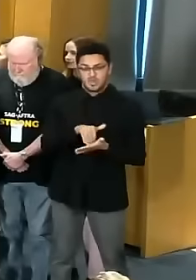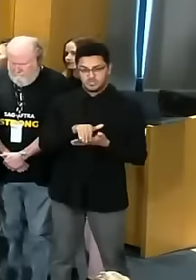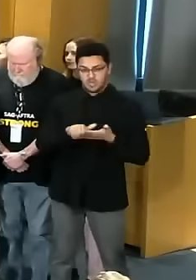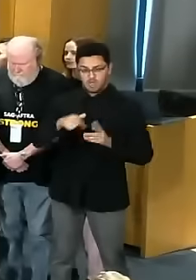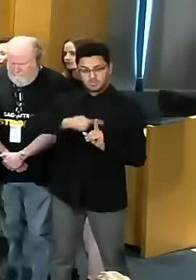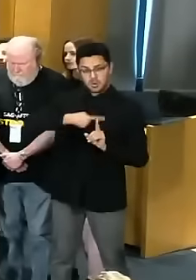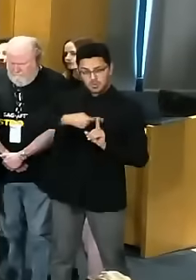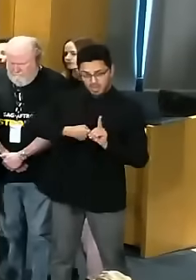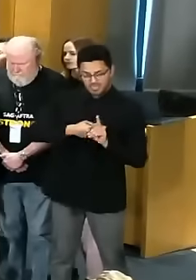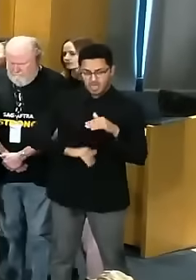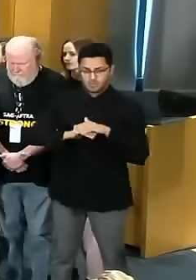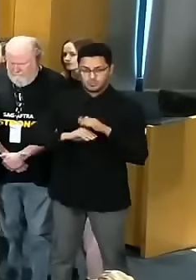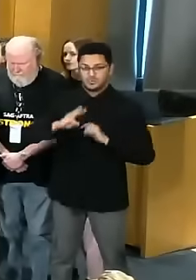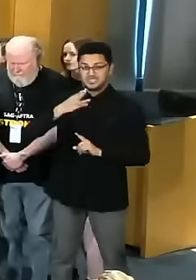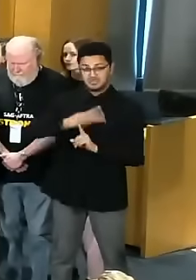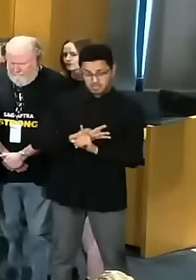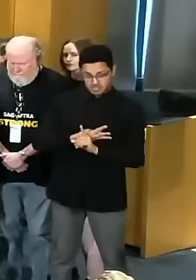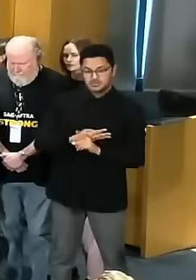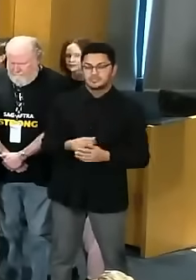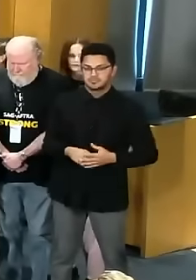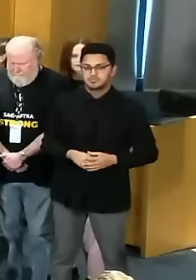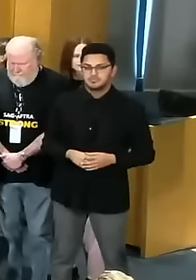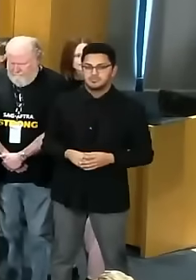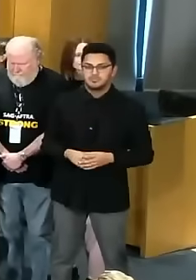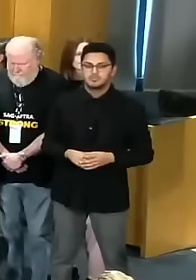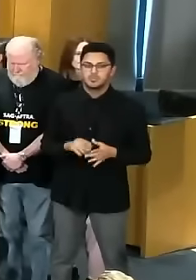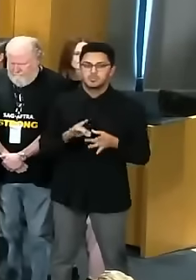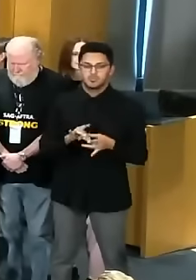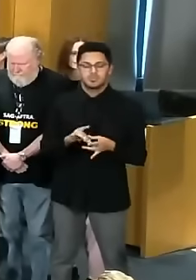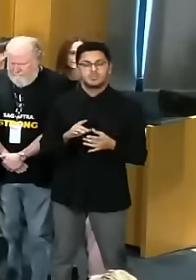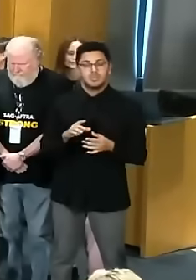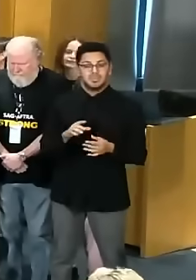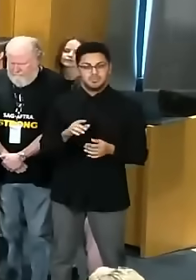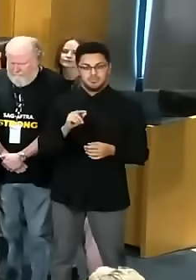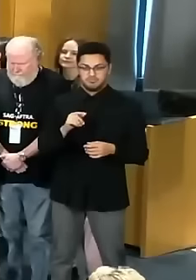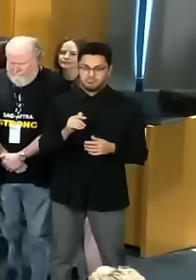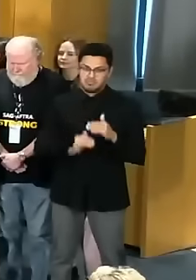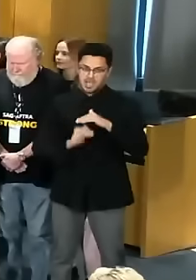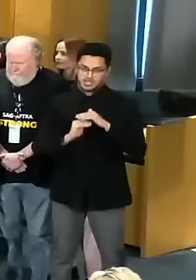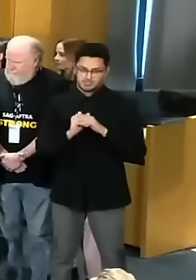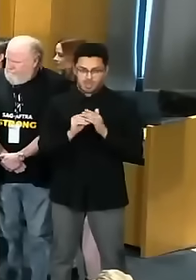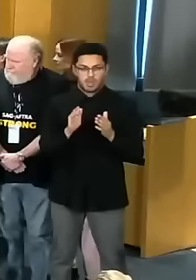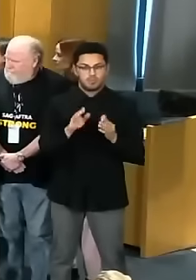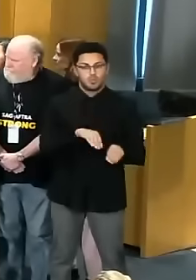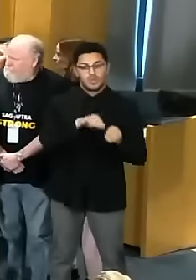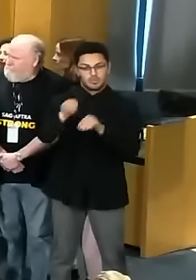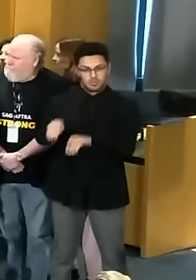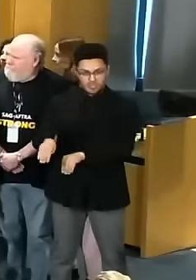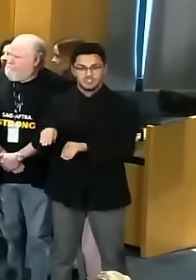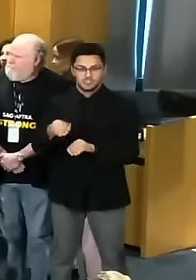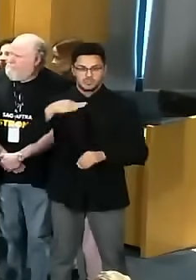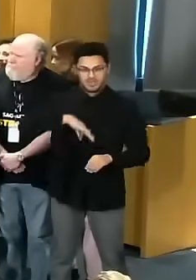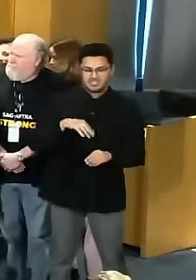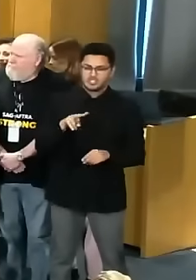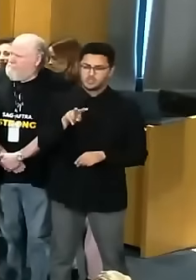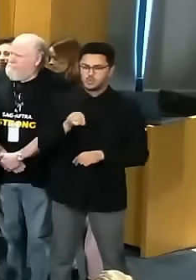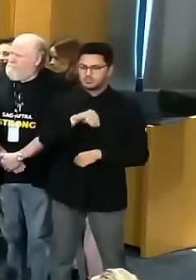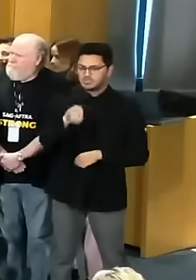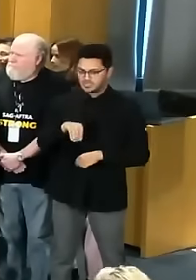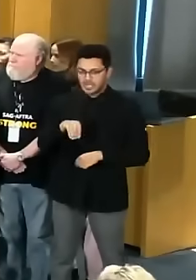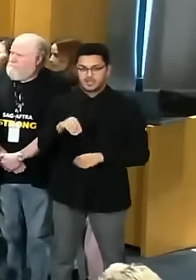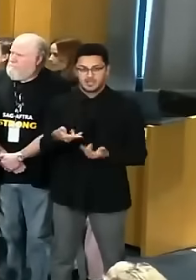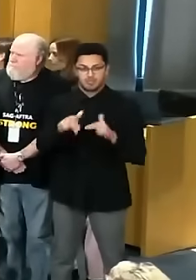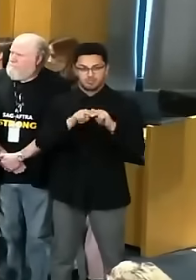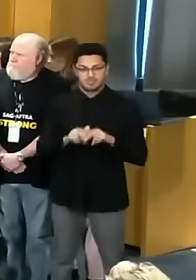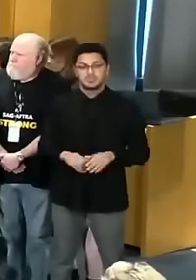month for up to 6 months. In terms of maximum series relocation benefit, that's a 200% increase. New and